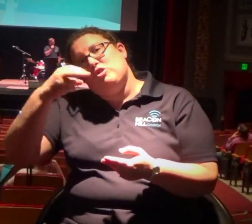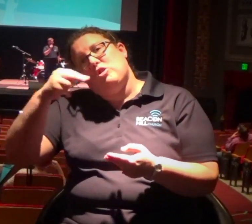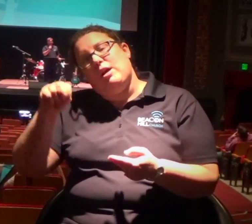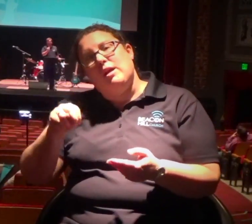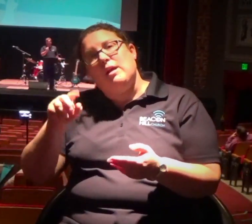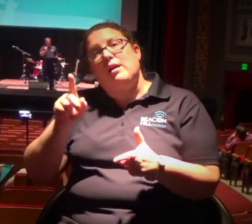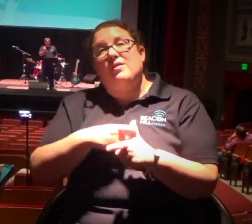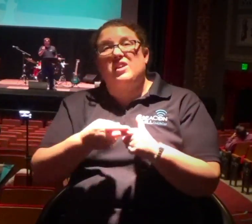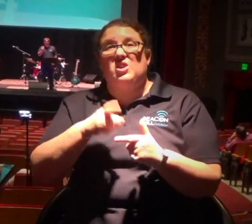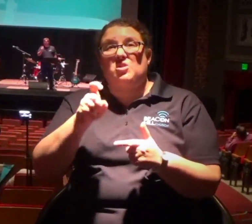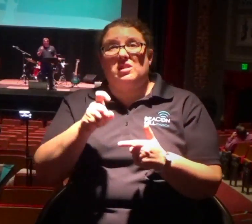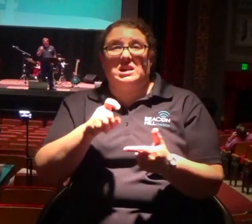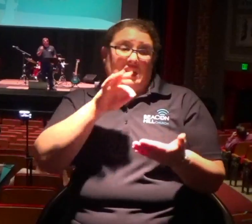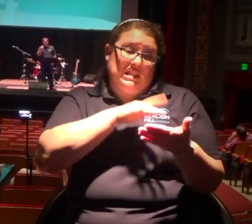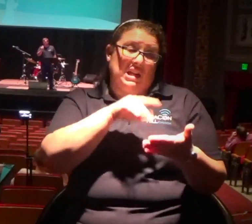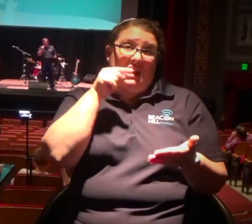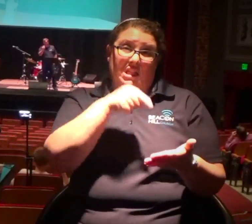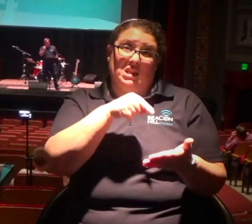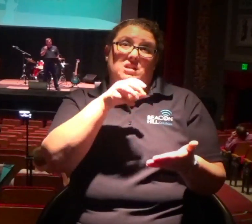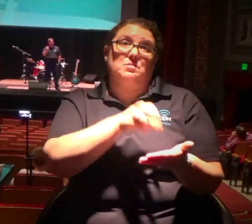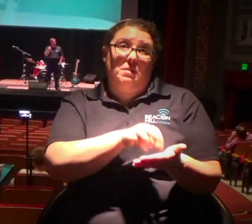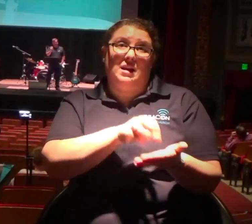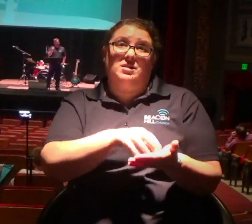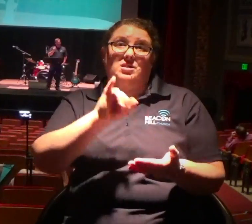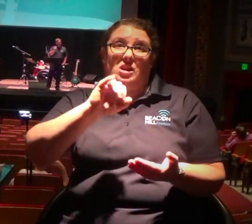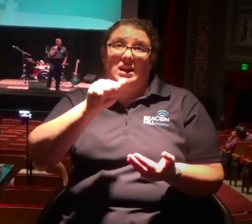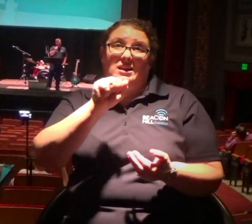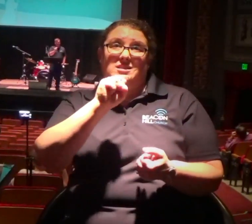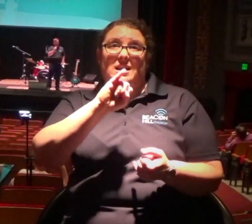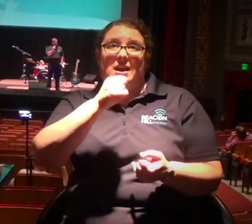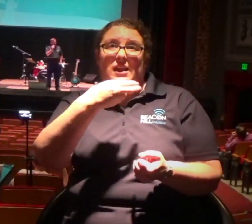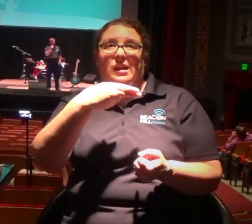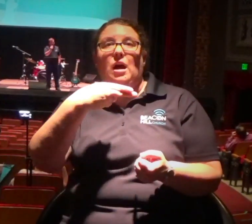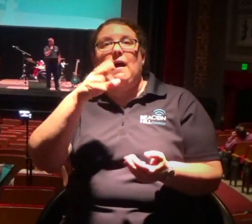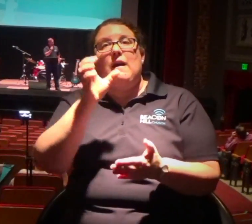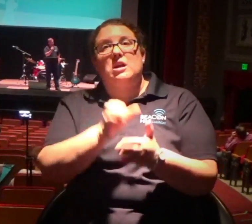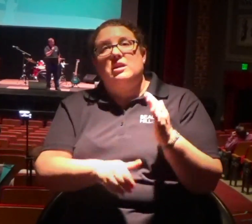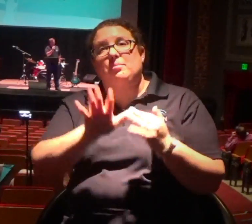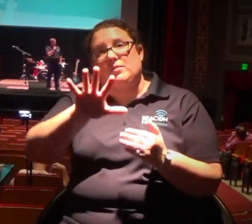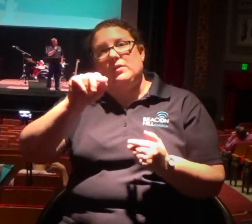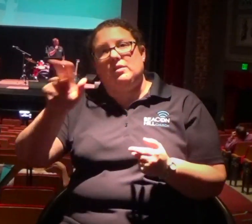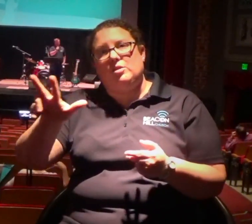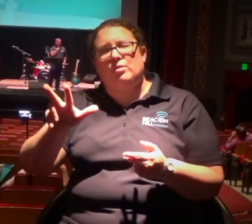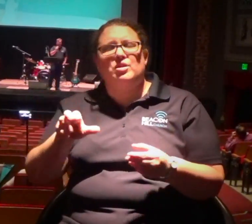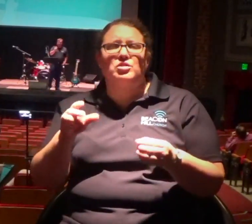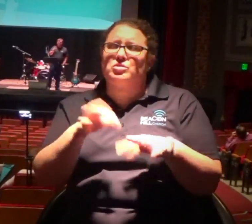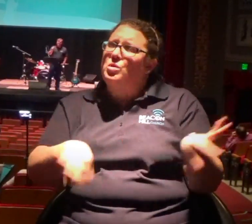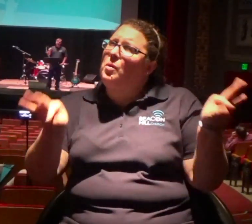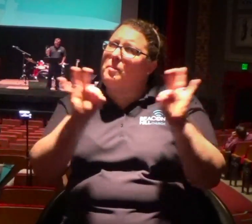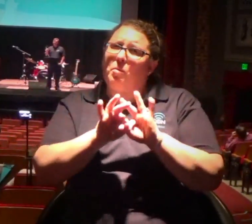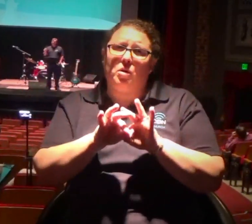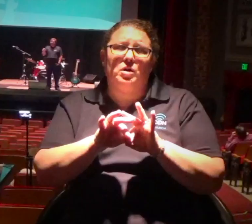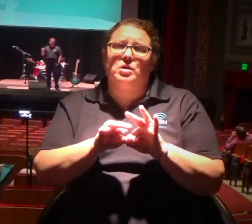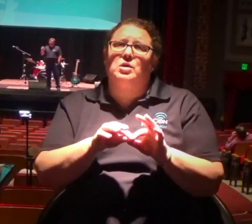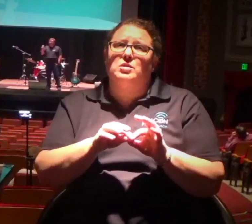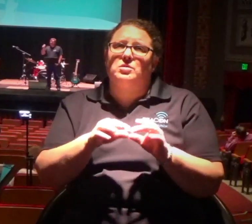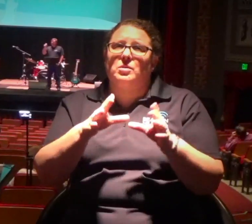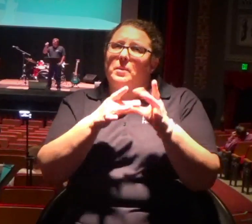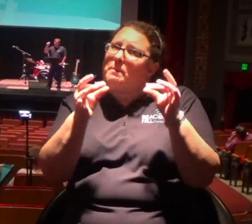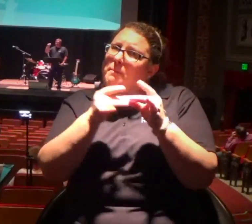Isaiah 53. So important to the message of the cross, to the message that Jesus Christ came and